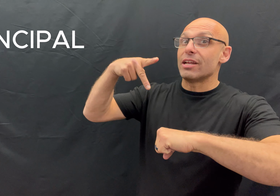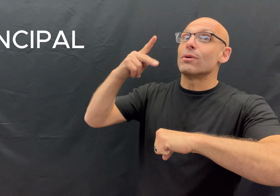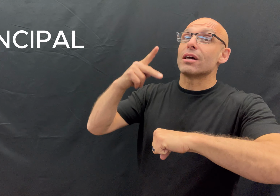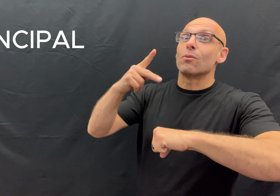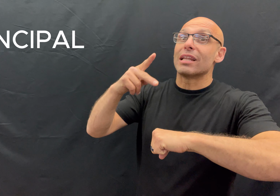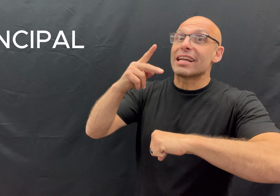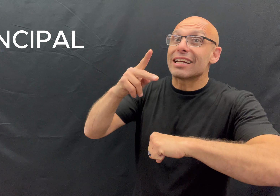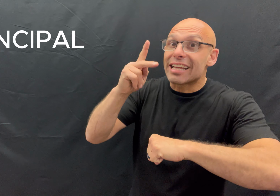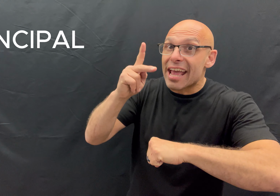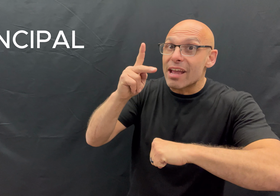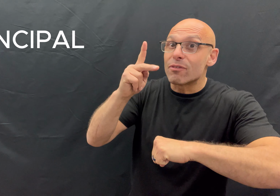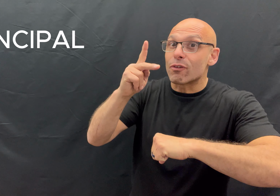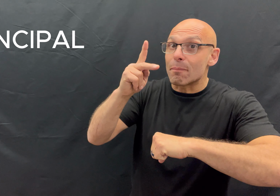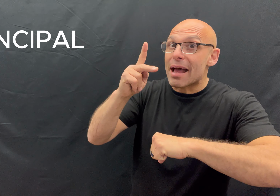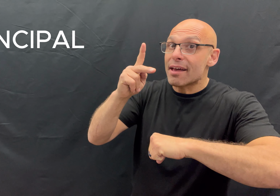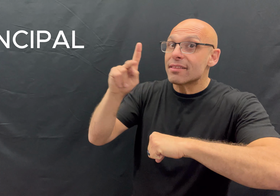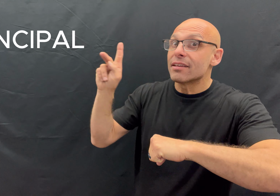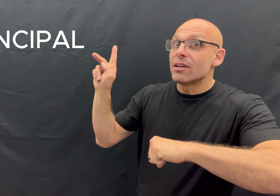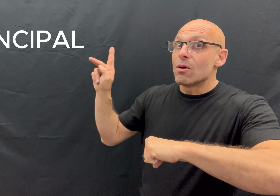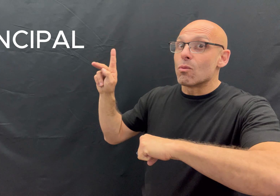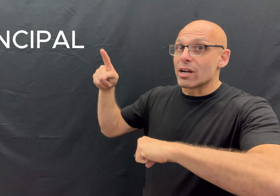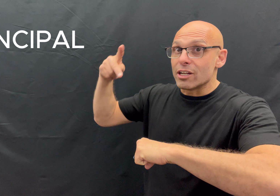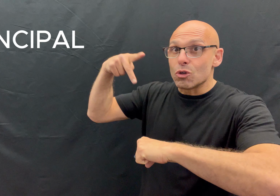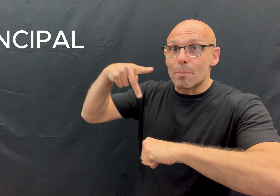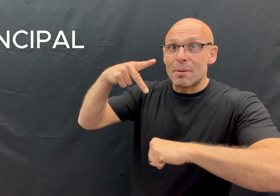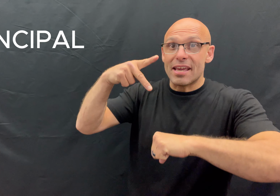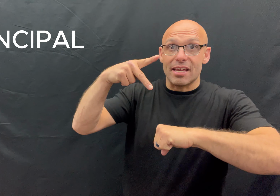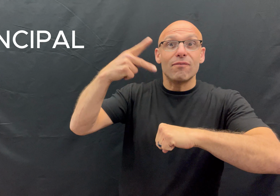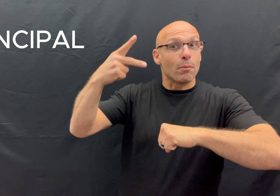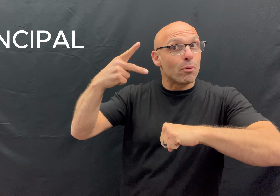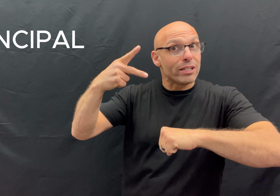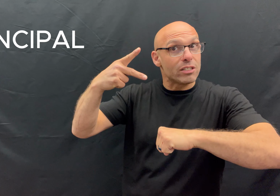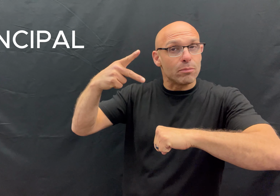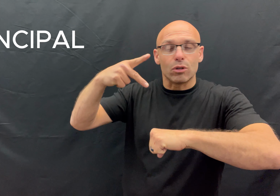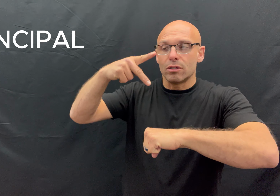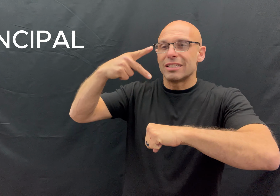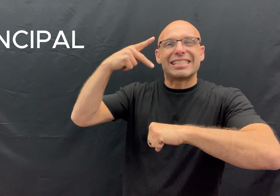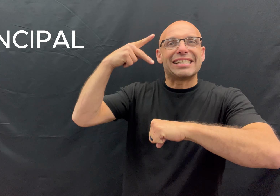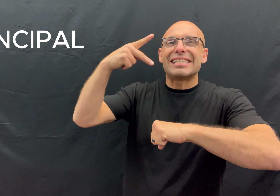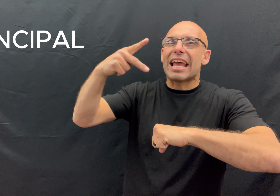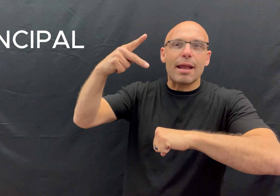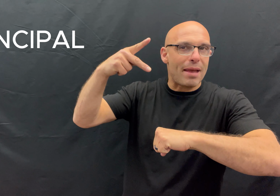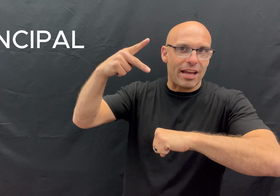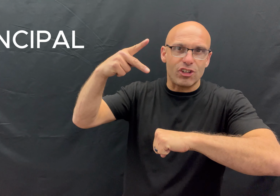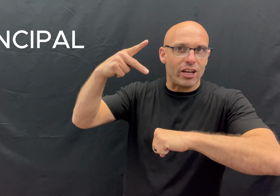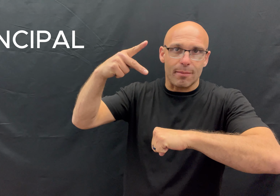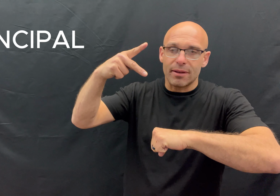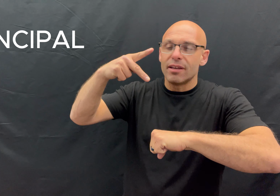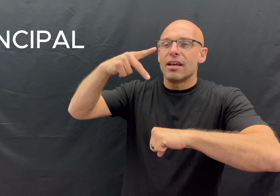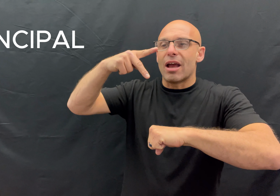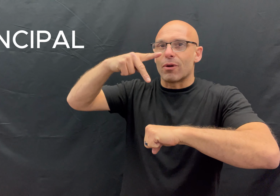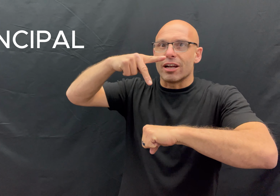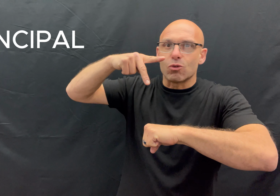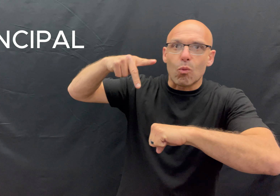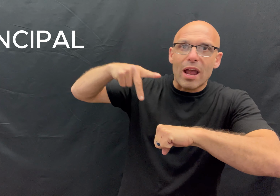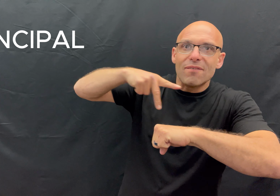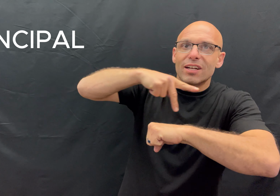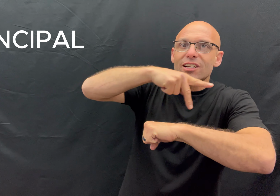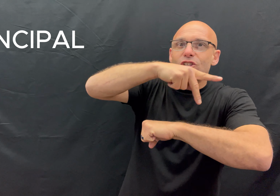with like a K for math? We're gonna do a P for principal. It's the same hand shape. And we're gonna wave it in a